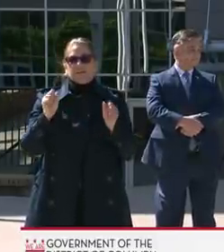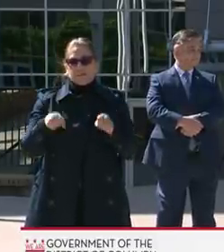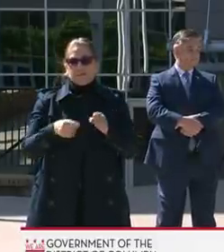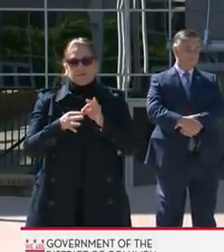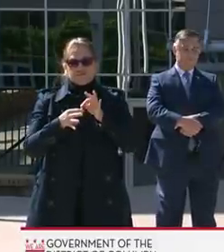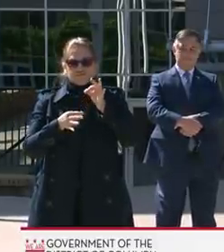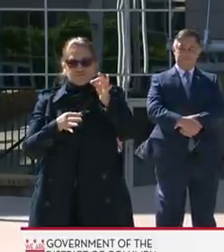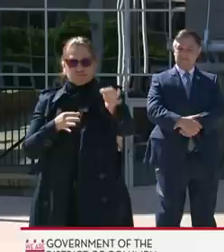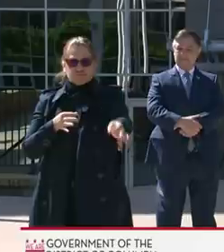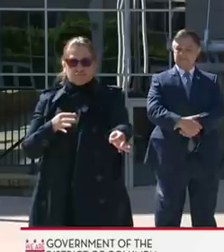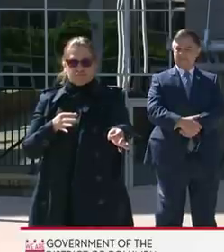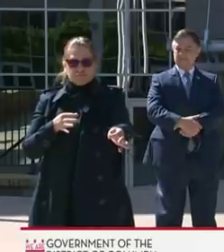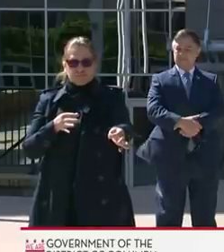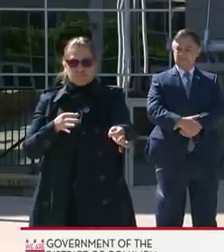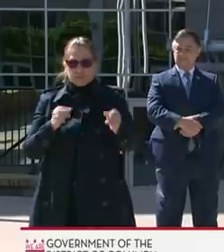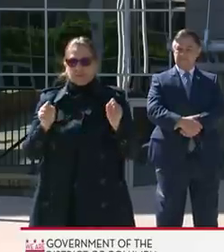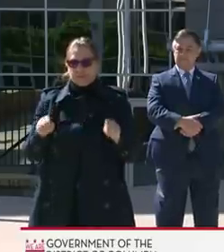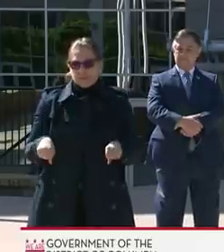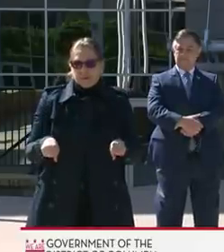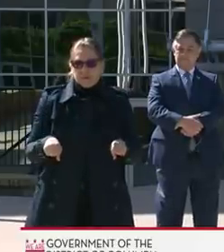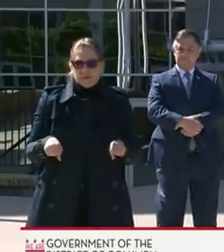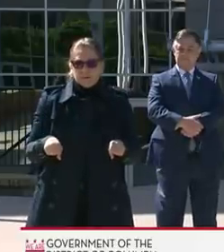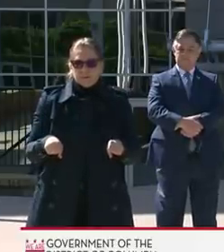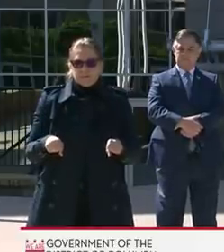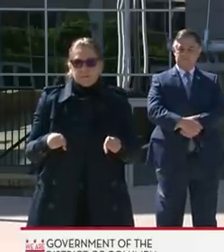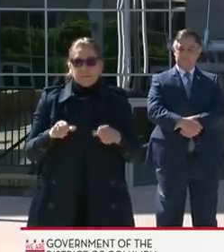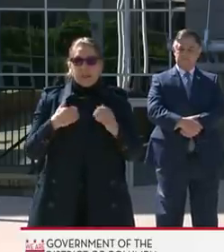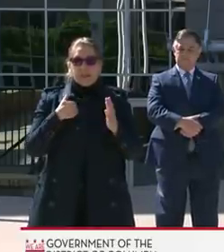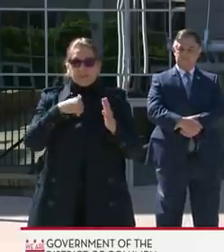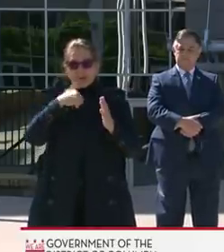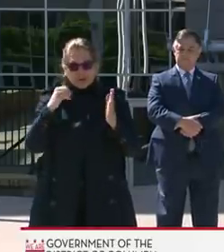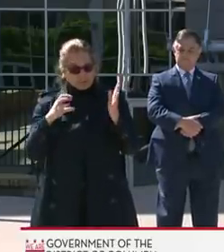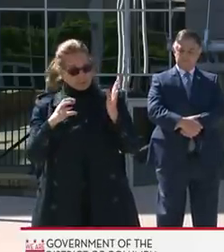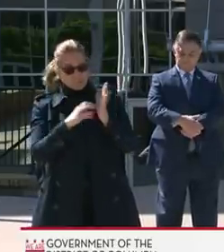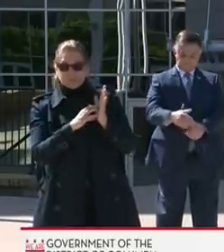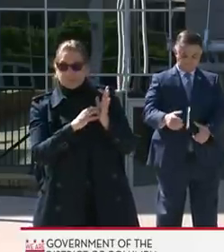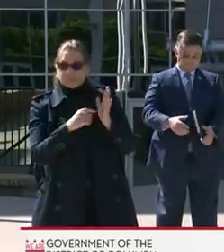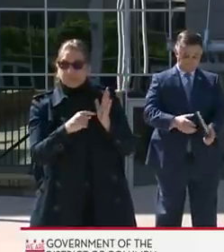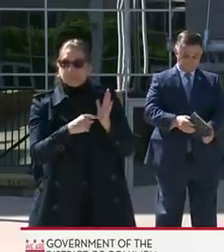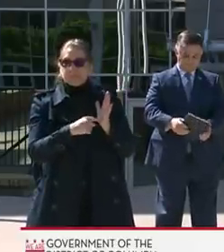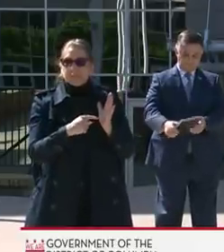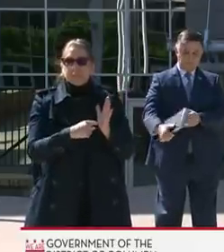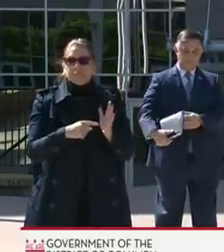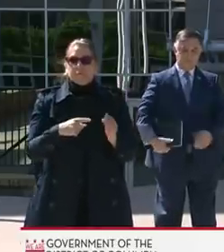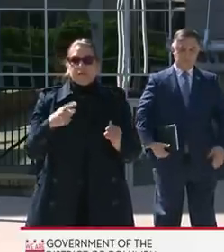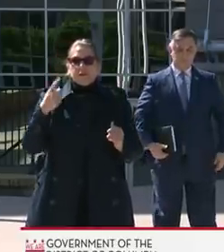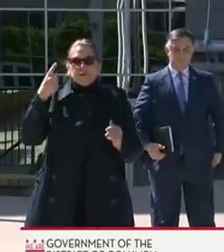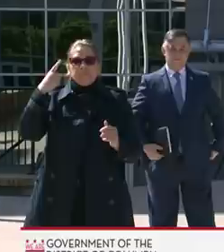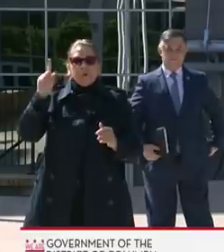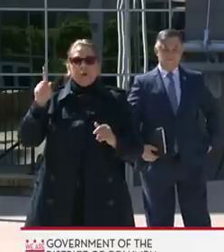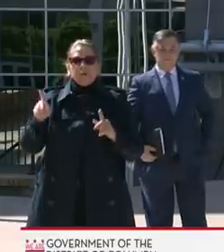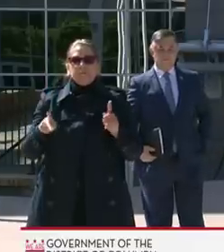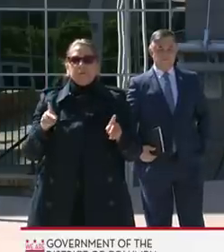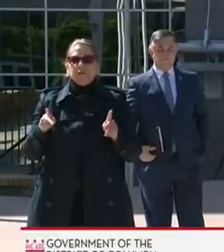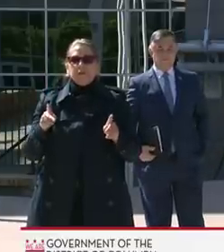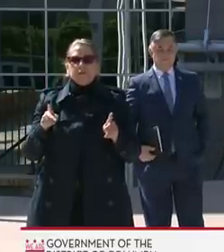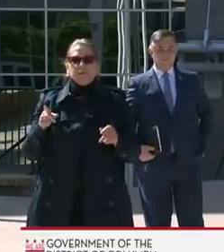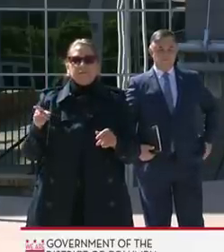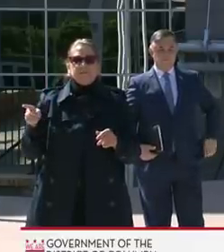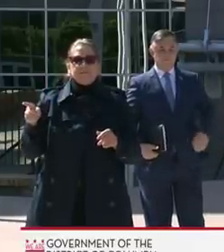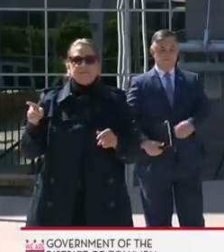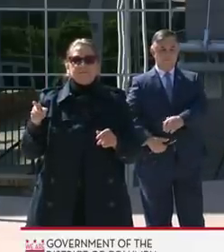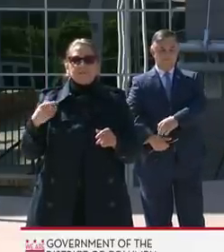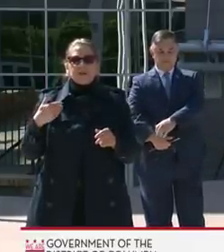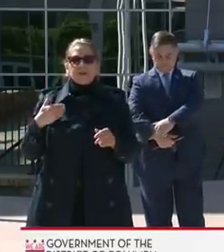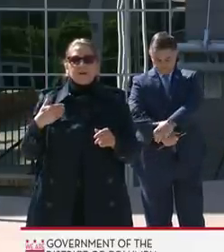There is in the bill a provision for expanded use of individual opportunity accounts. That's intended to allow more